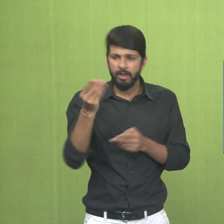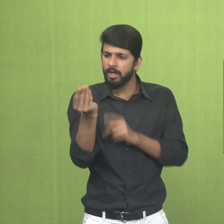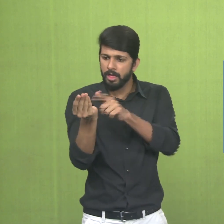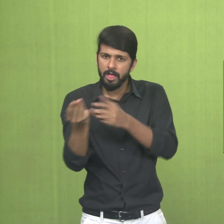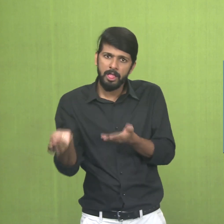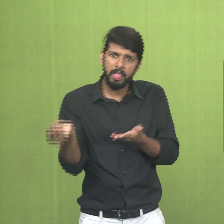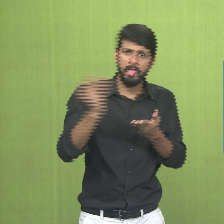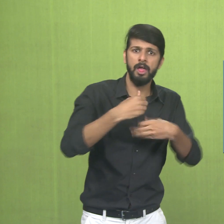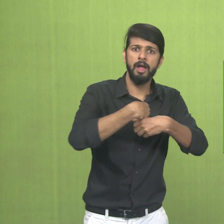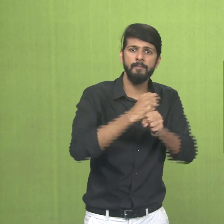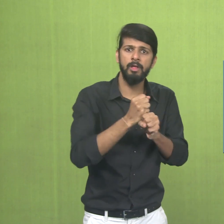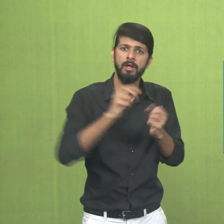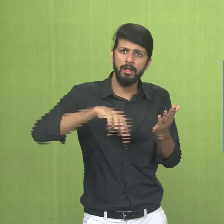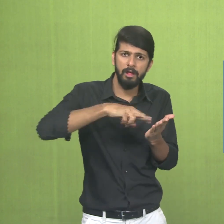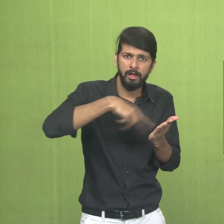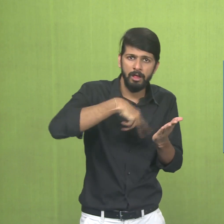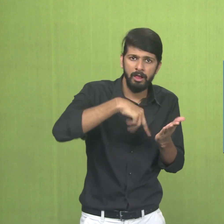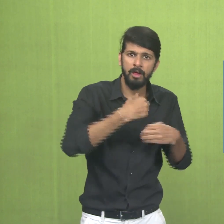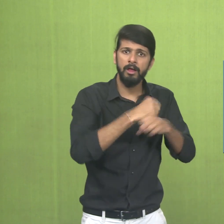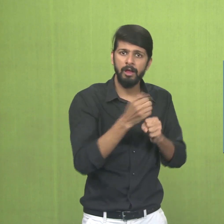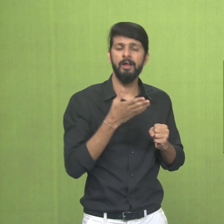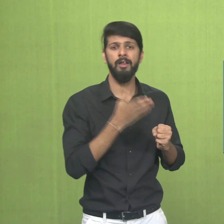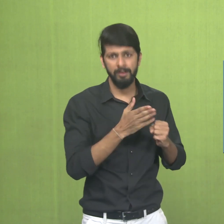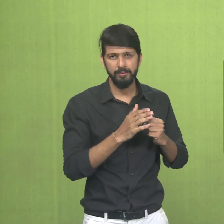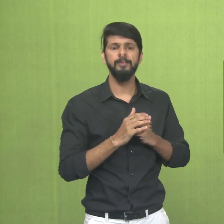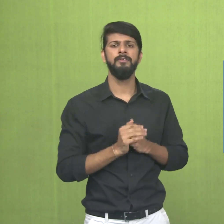Also the ritual vermilion, which we know sindoor,